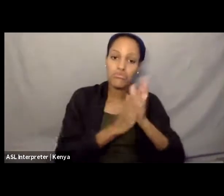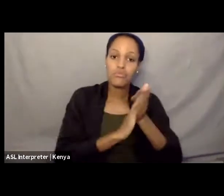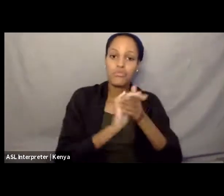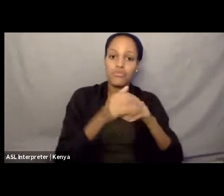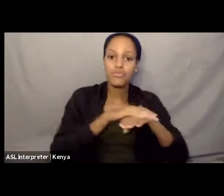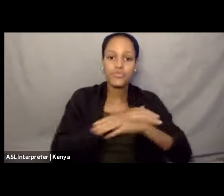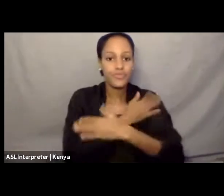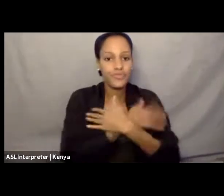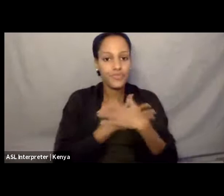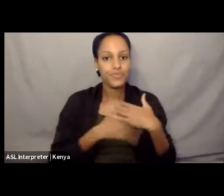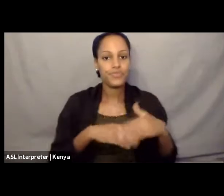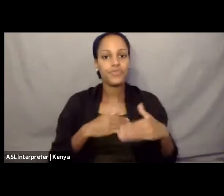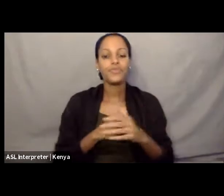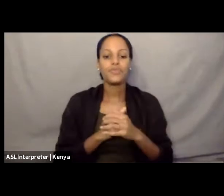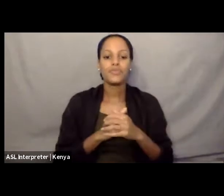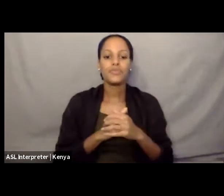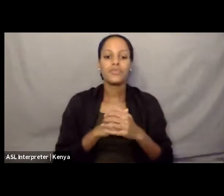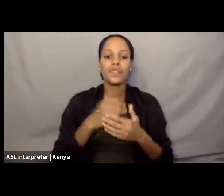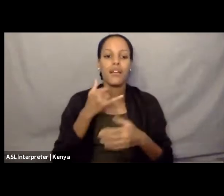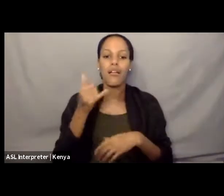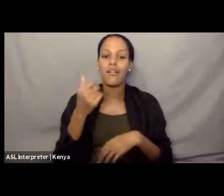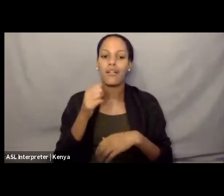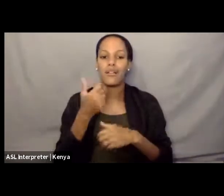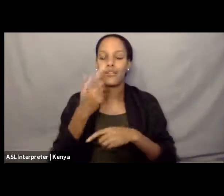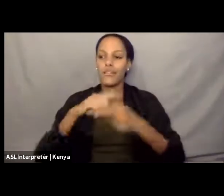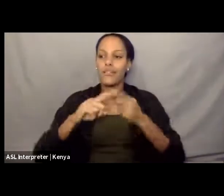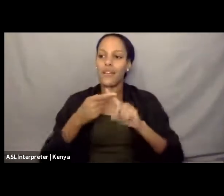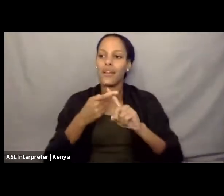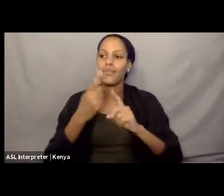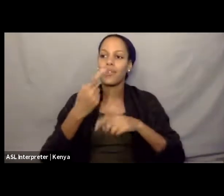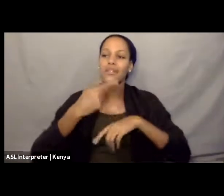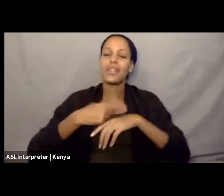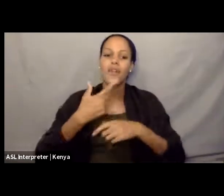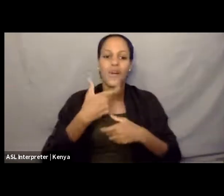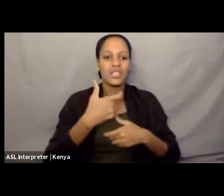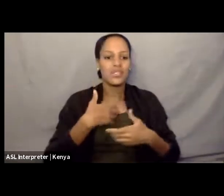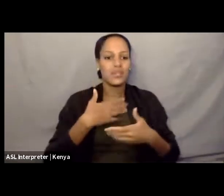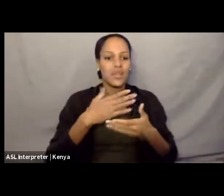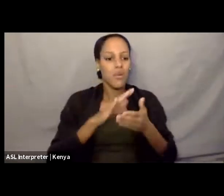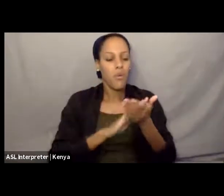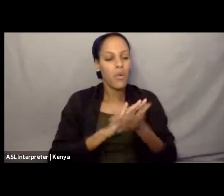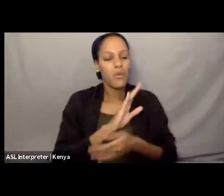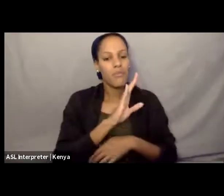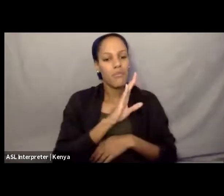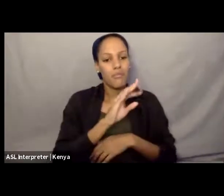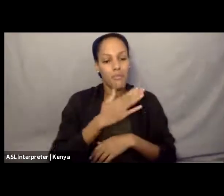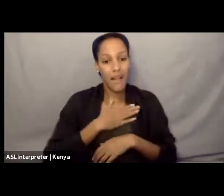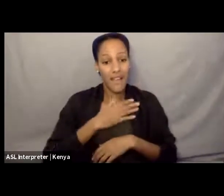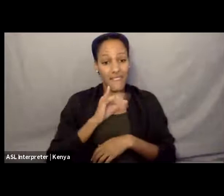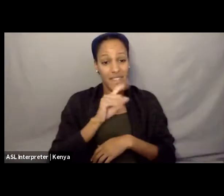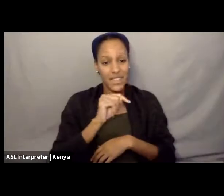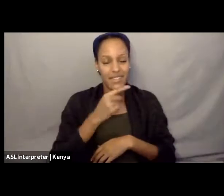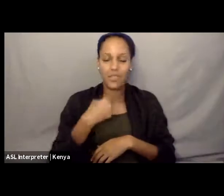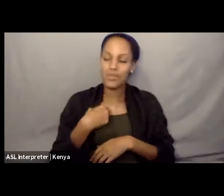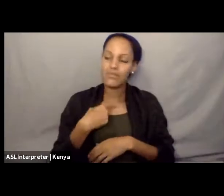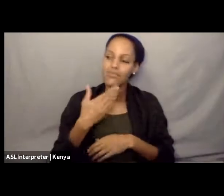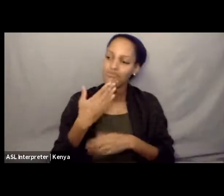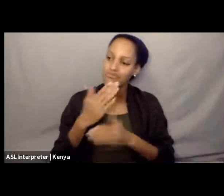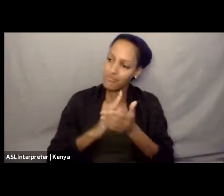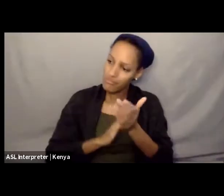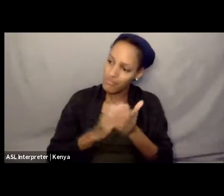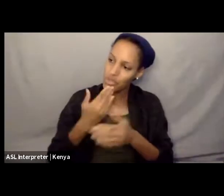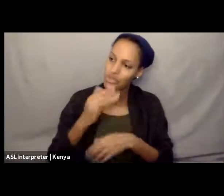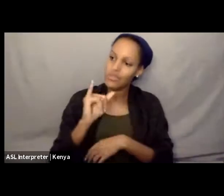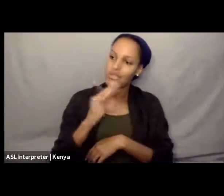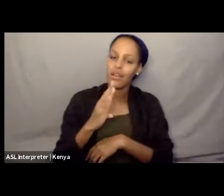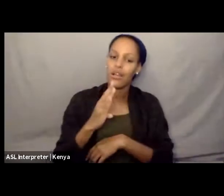who, watching me put lotion on my feet one day, smiled and said, "Good job." Up to my thighs, inner and